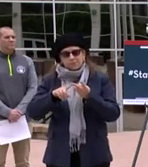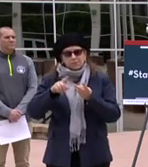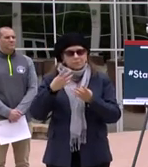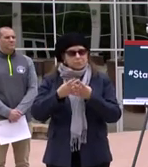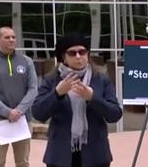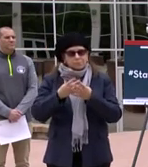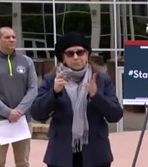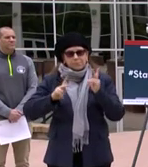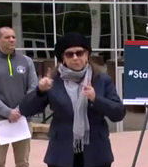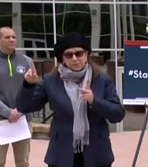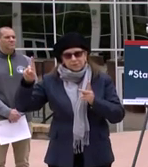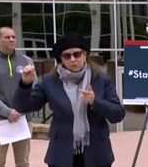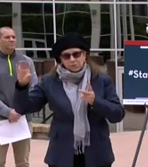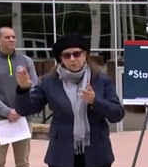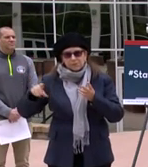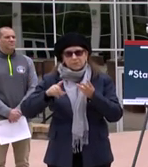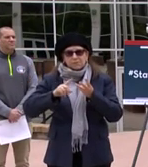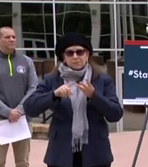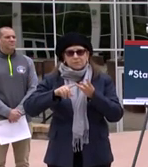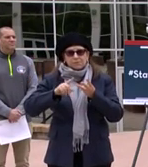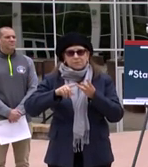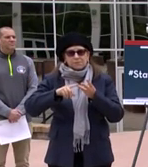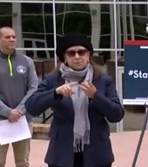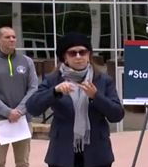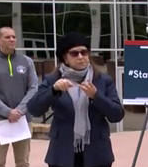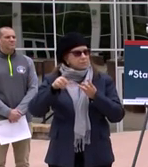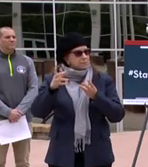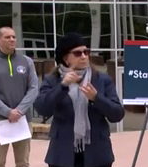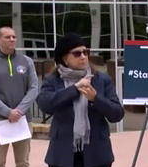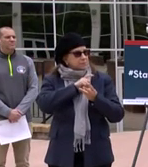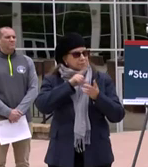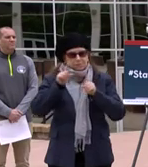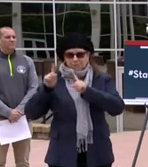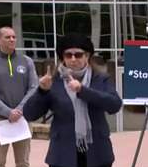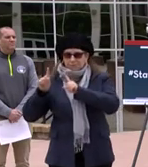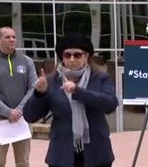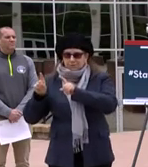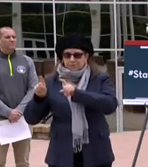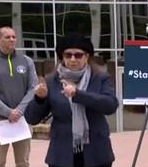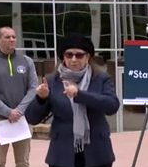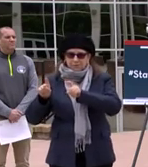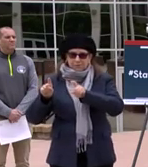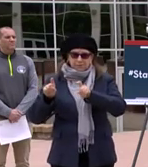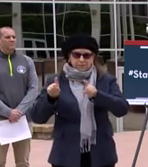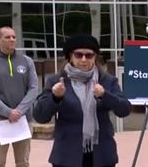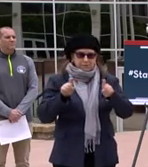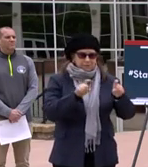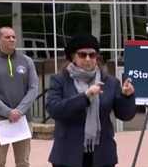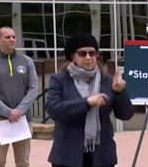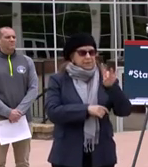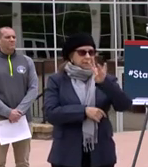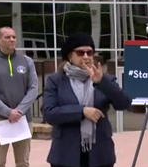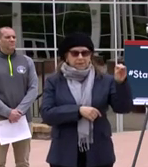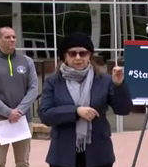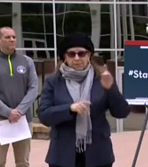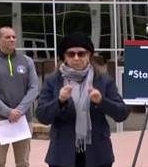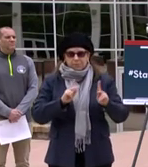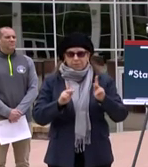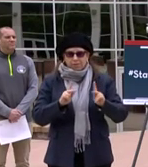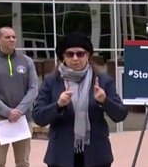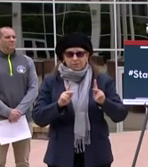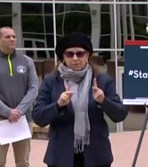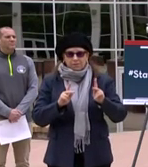MPD. So there were, I think, almost 80 people tested, and I think that we will have their test